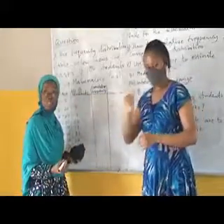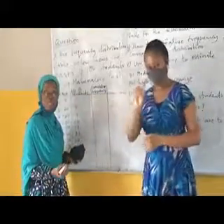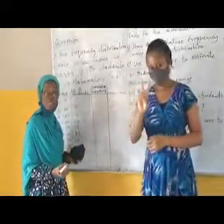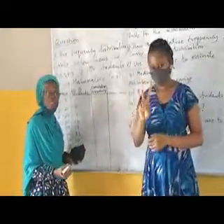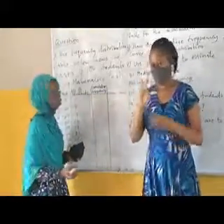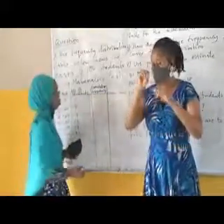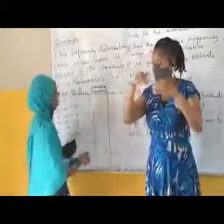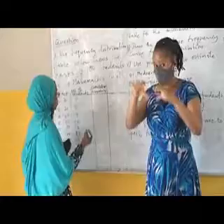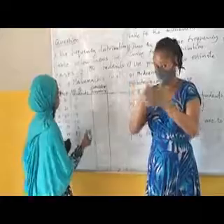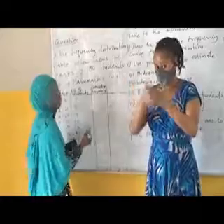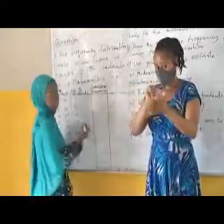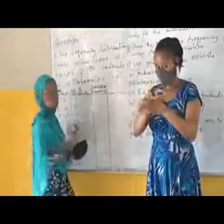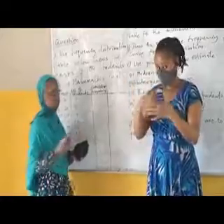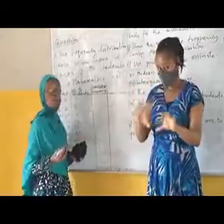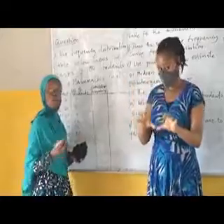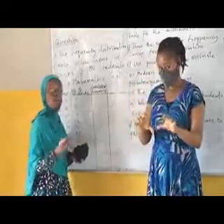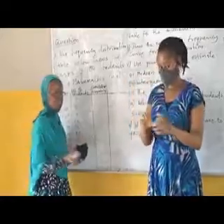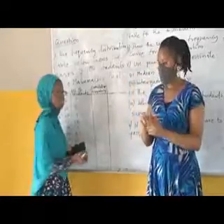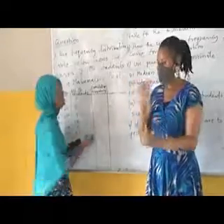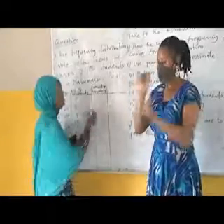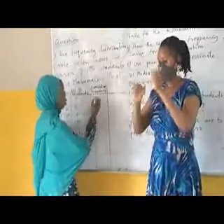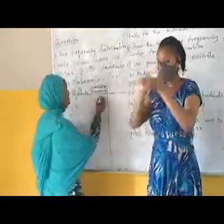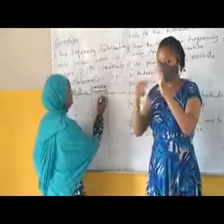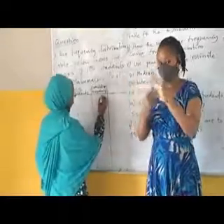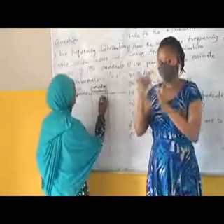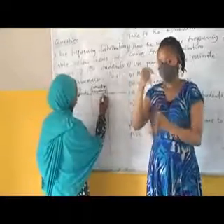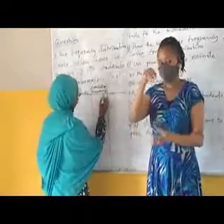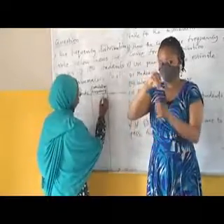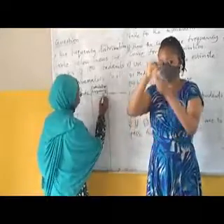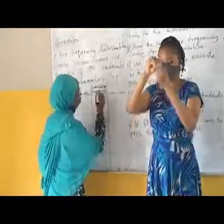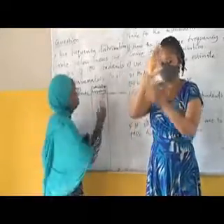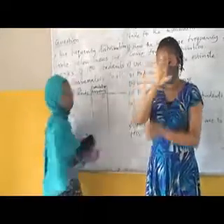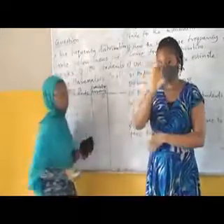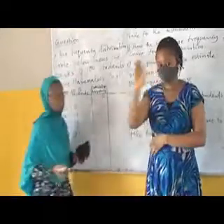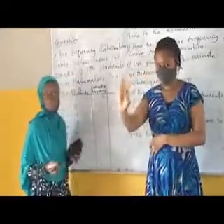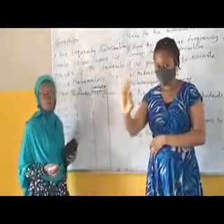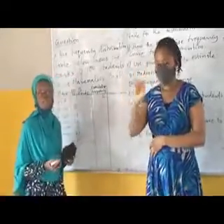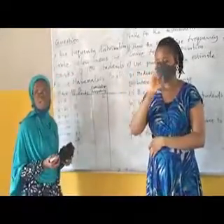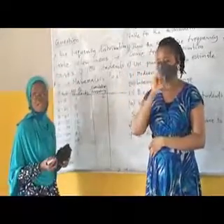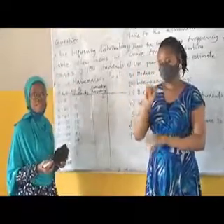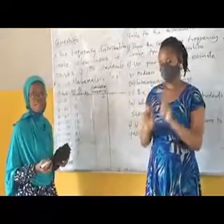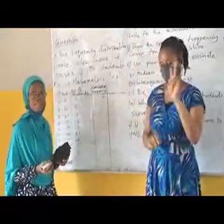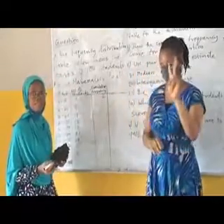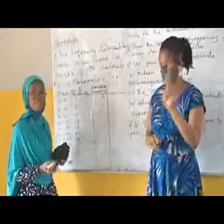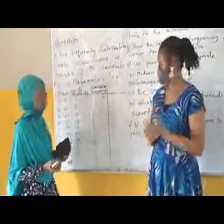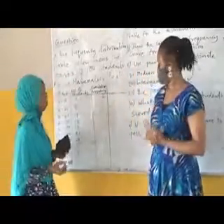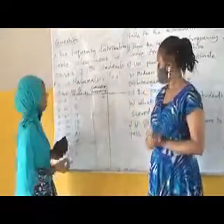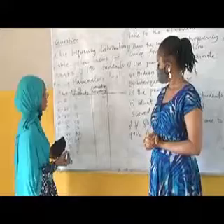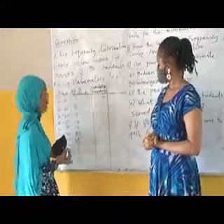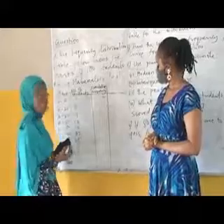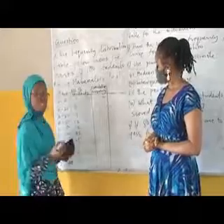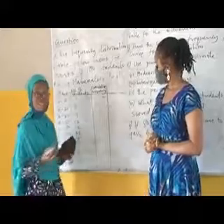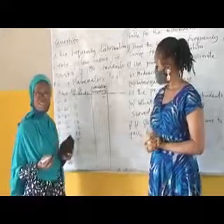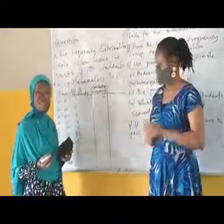that first class. So which means the cumulative frequency is going to be 2 for the first class. Then